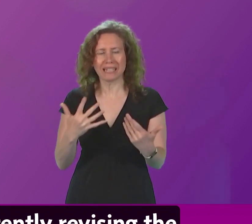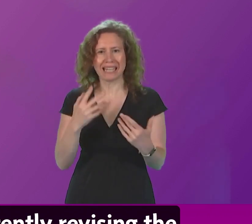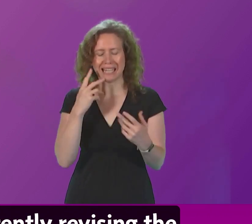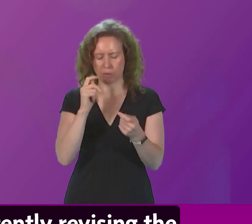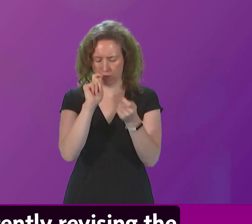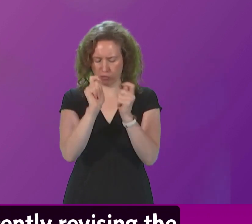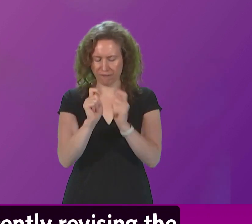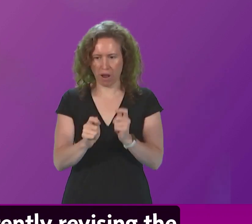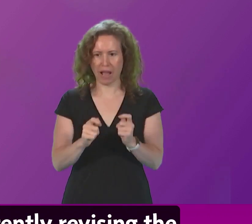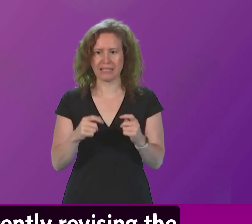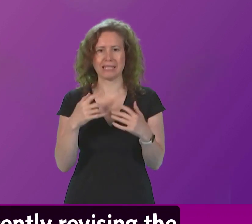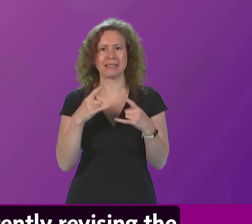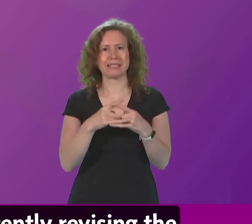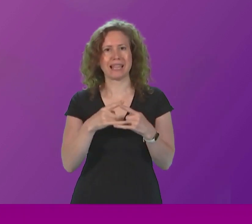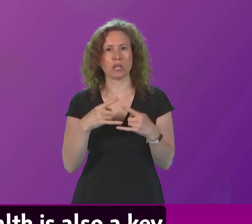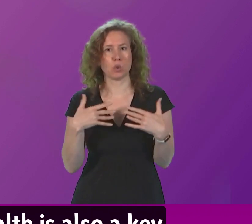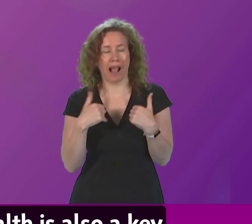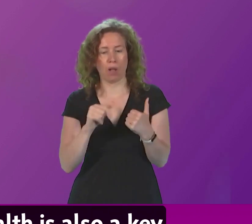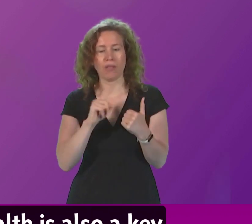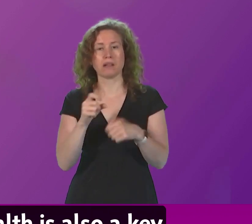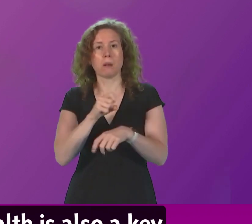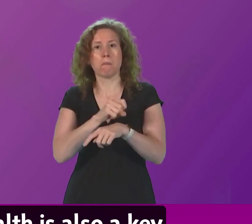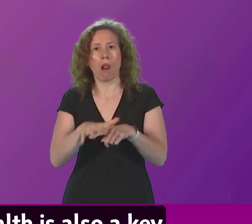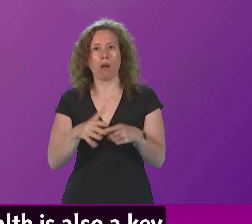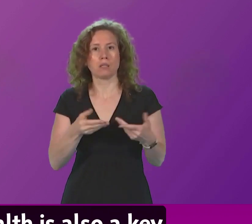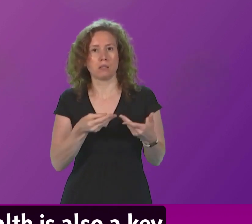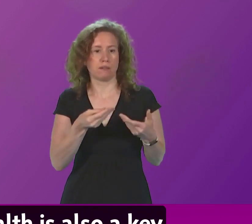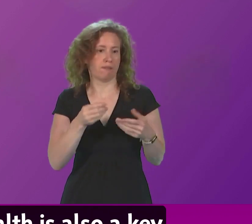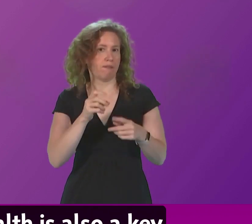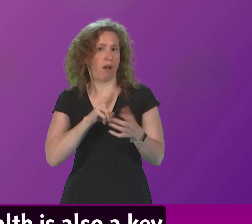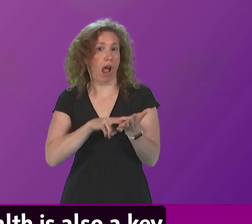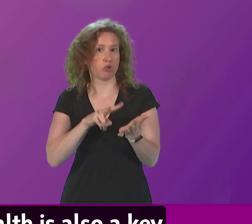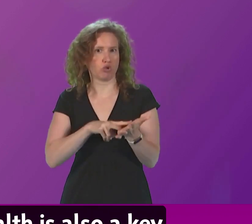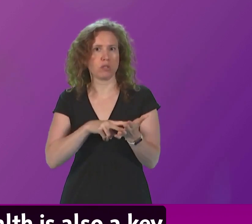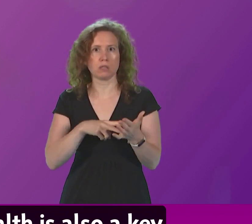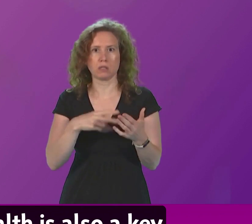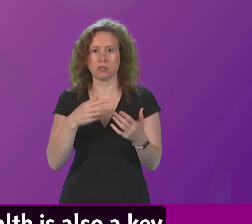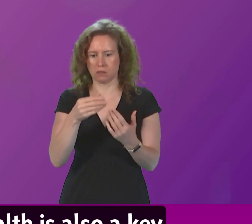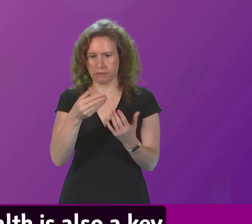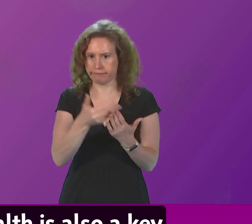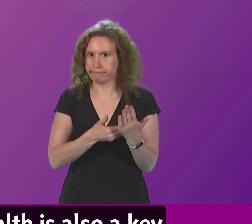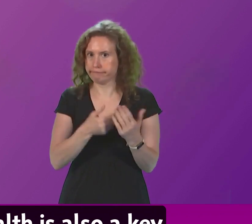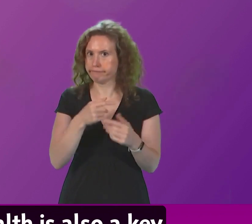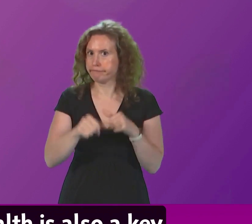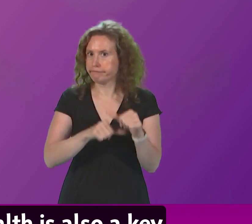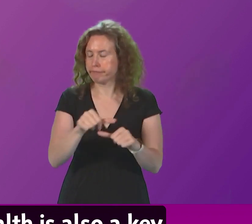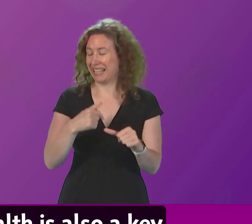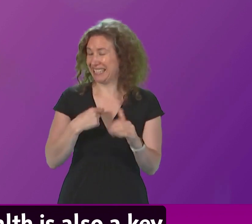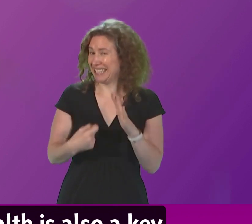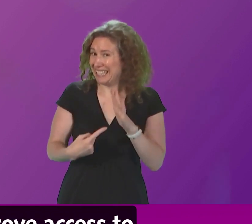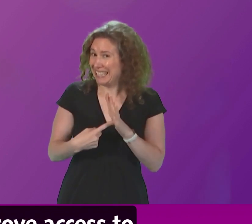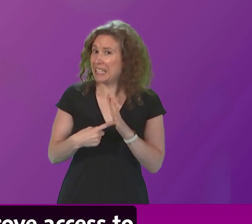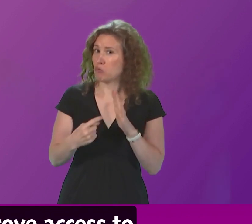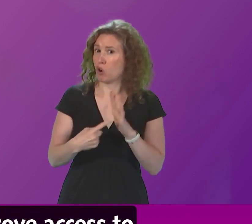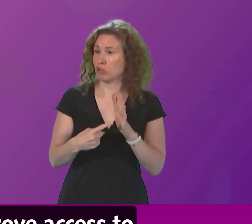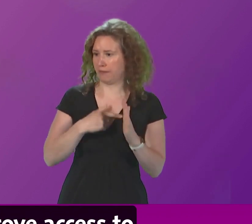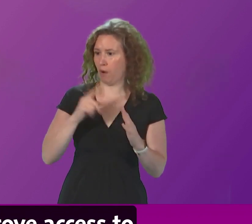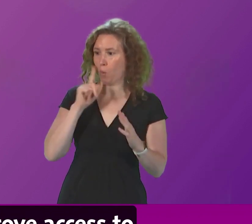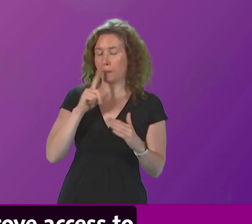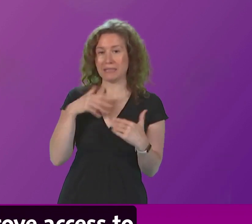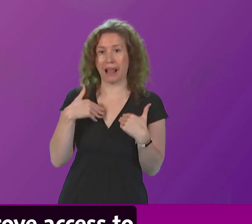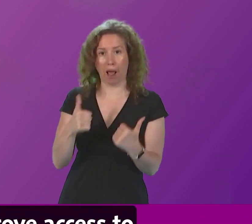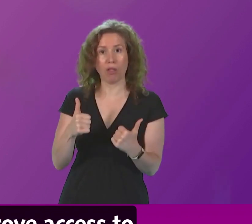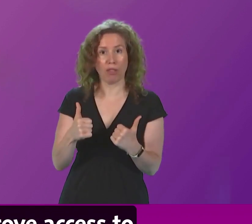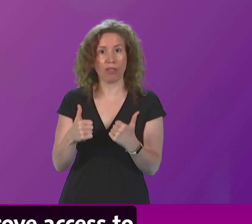the Sexual Health and Bloodborne Virus Framework. Sexual health is also a key priority in our Women's Health Plan, which looks to